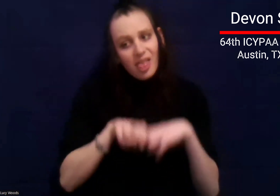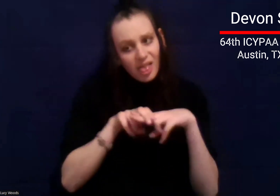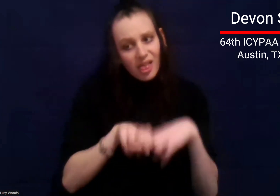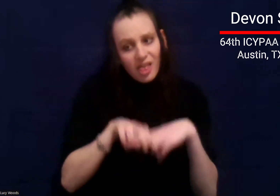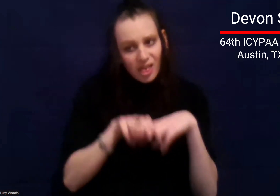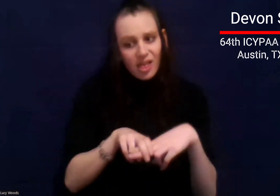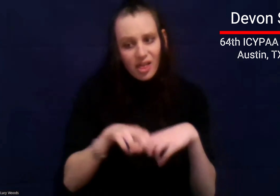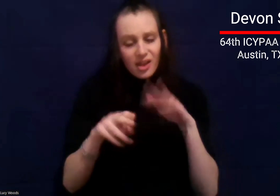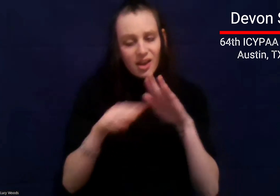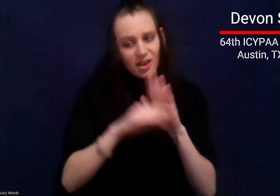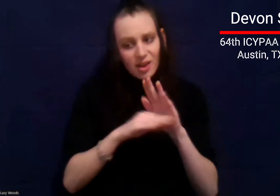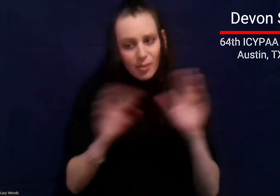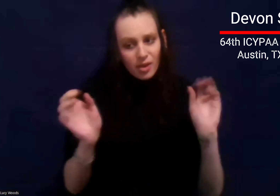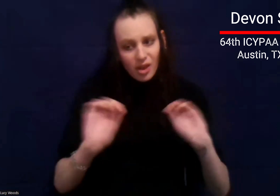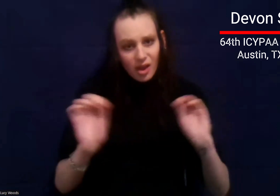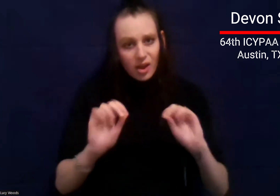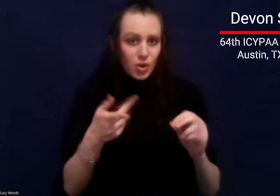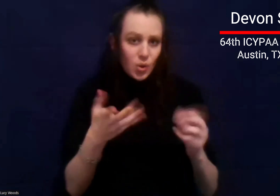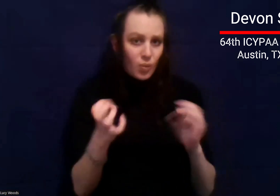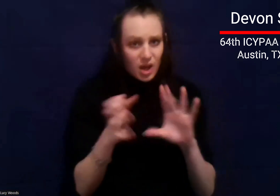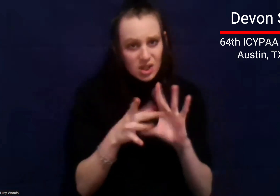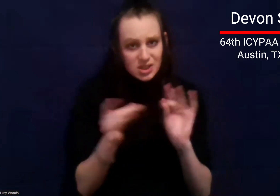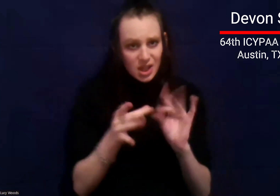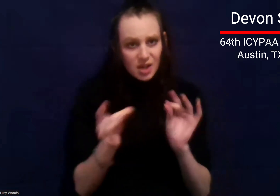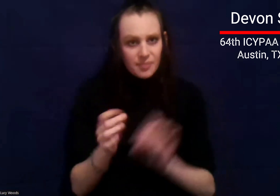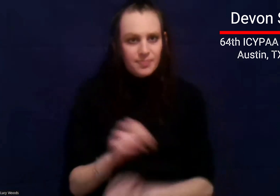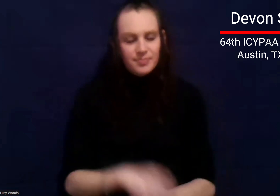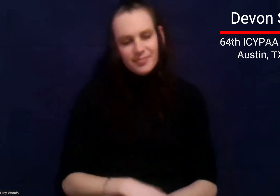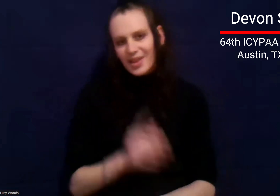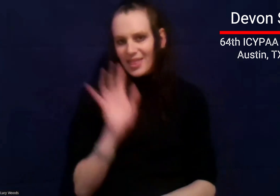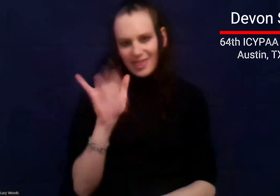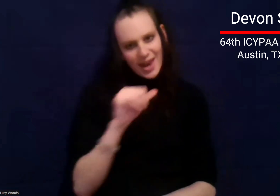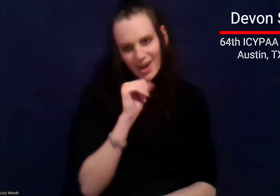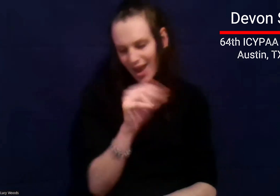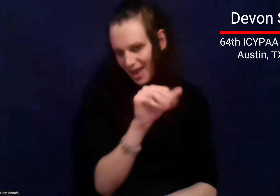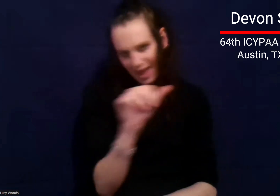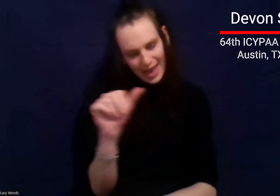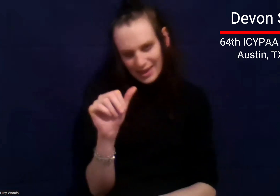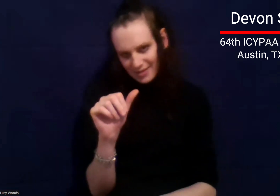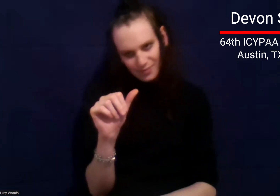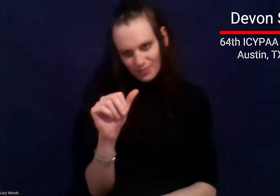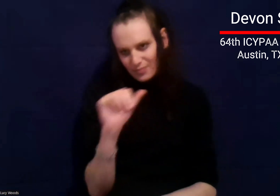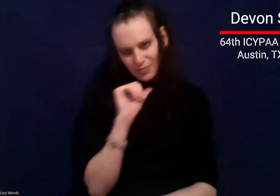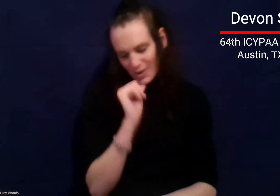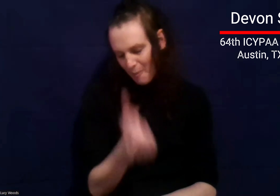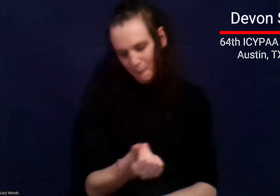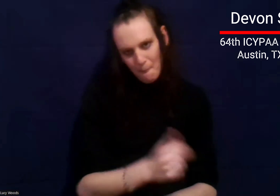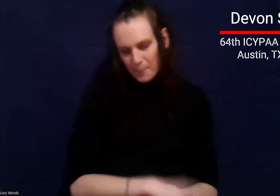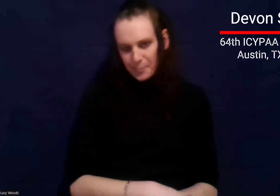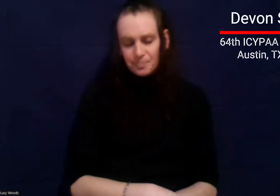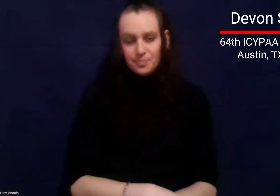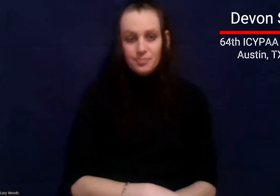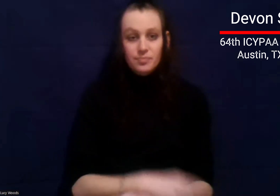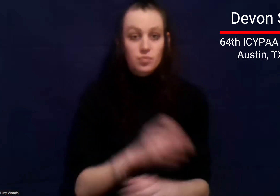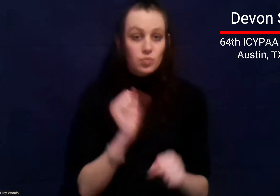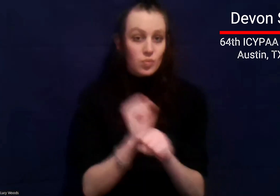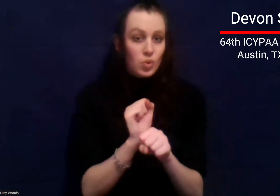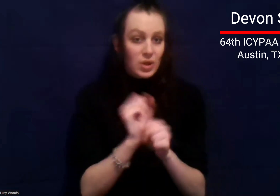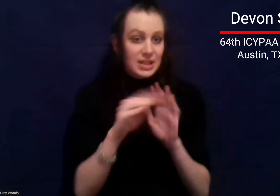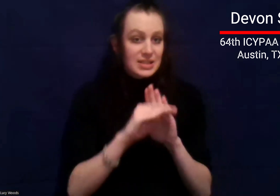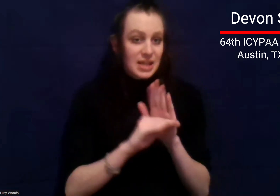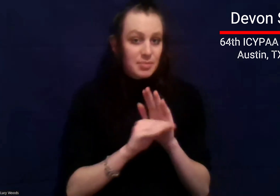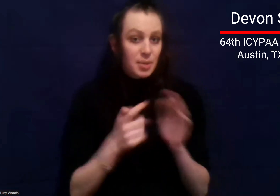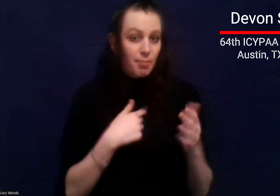a step and you just want to share? That's not what AA is about. As a result of working the steps, I finished the steps in